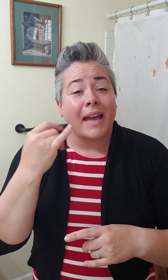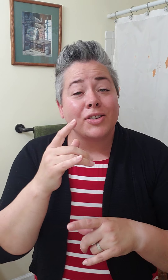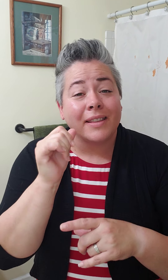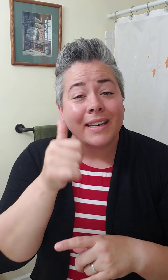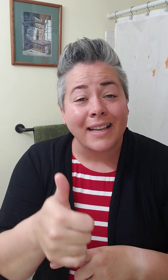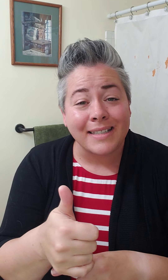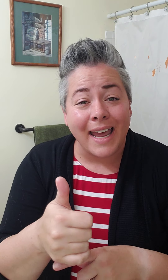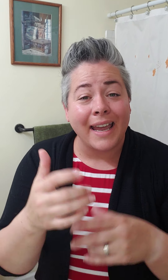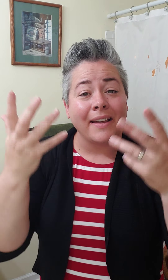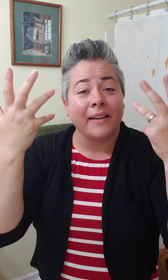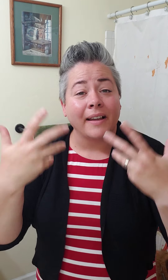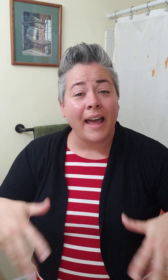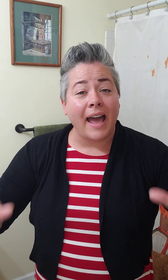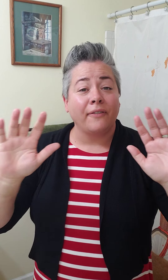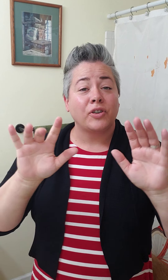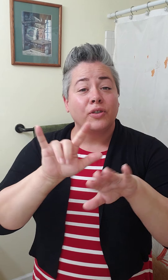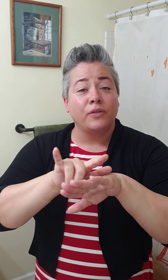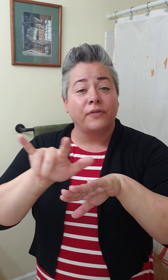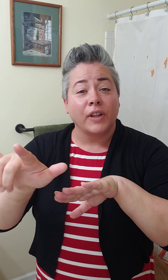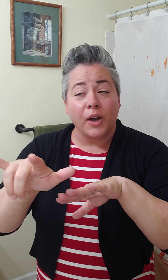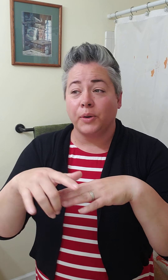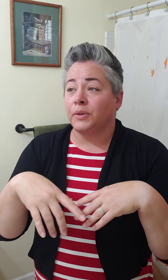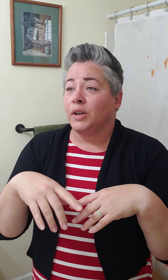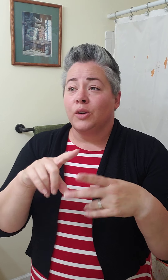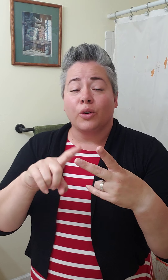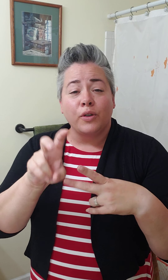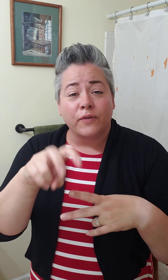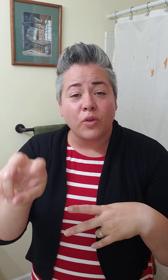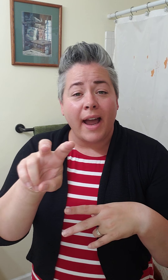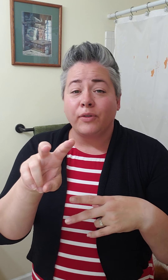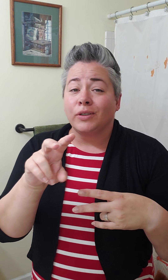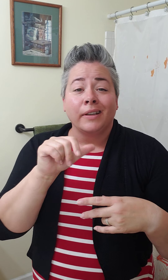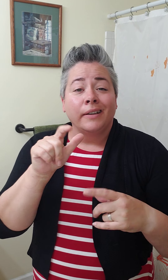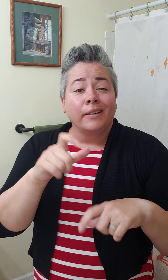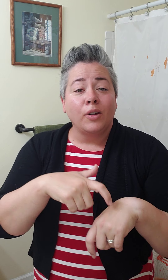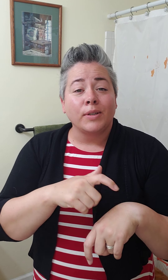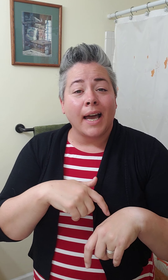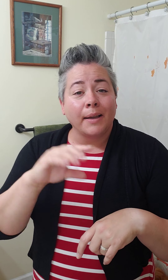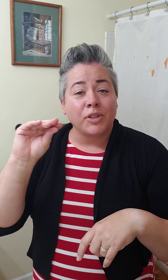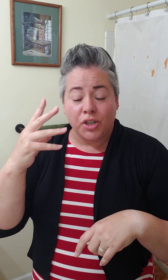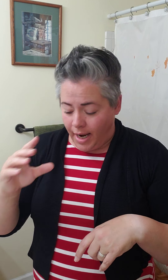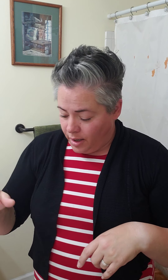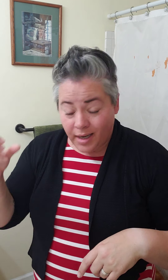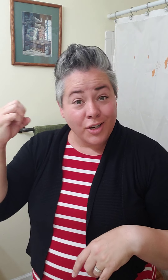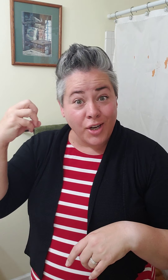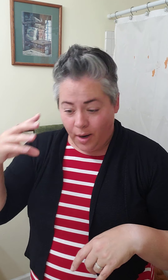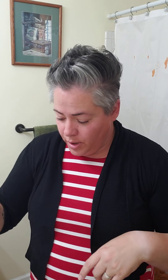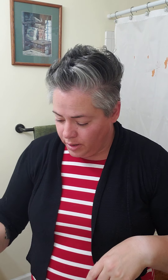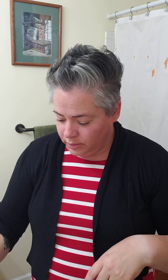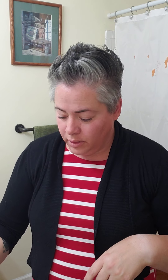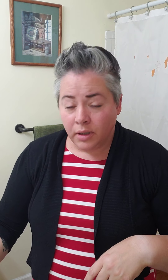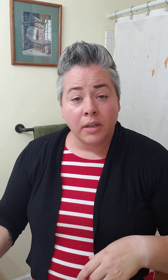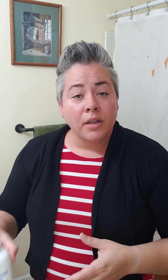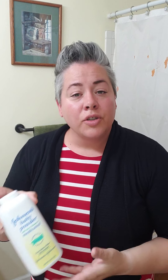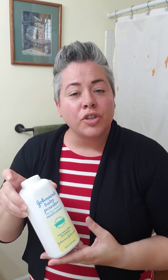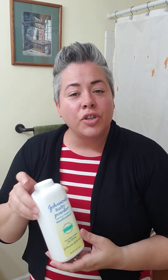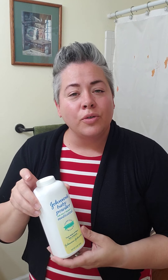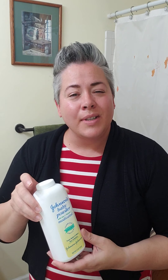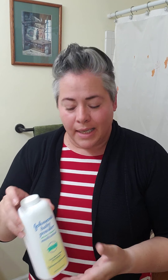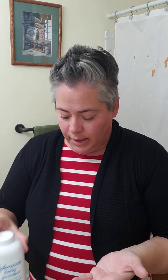the next day after you've flown or you've traveled, no time to shower. Just use a little